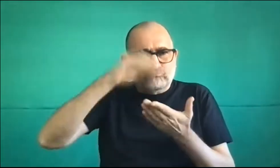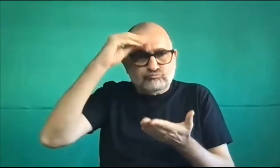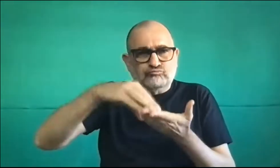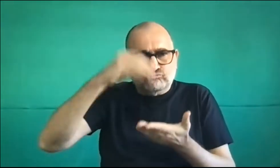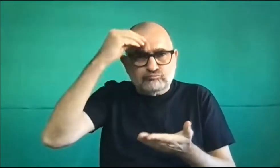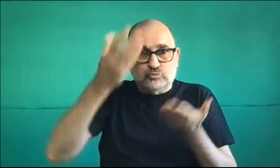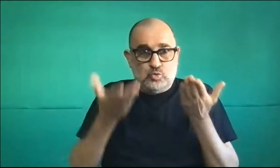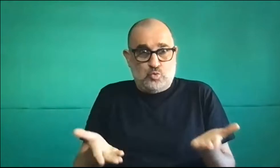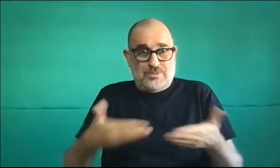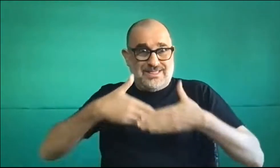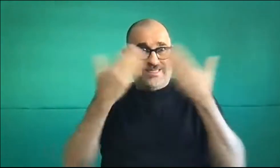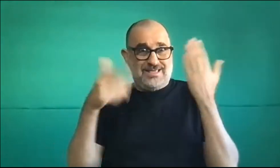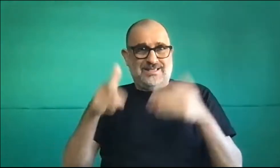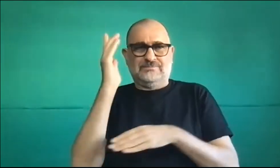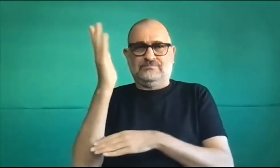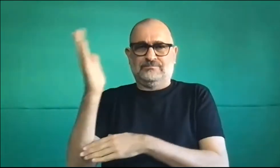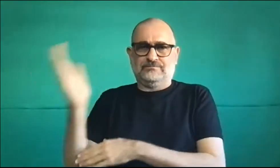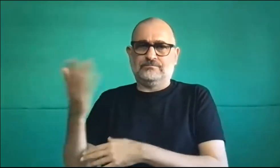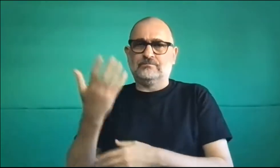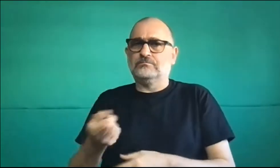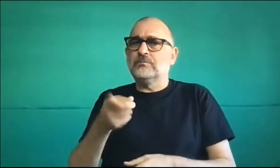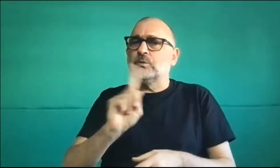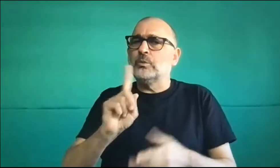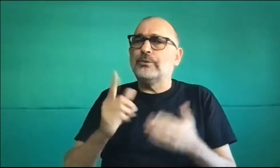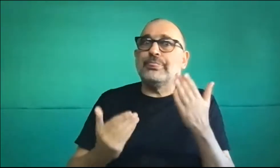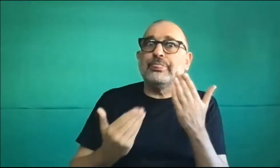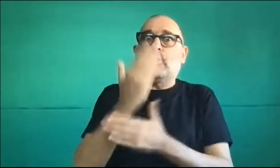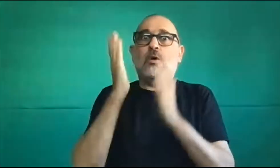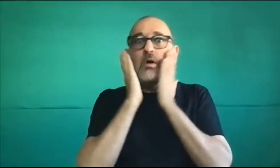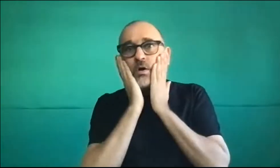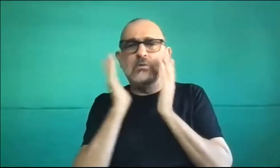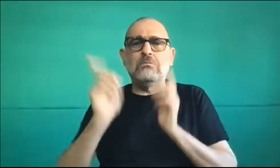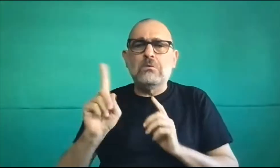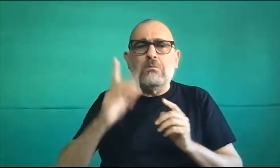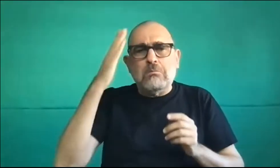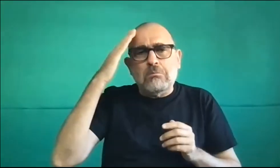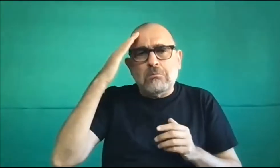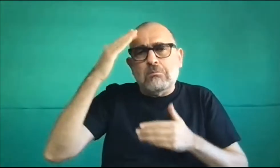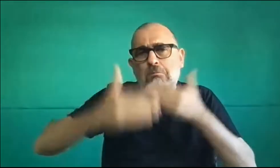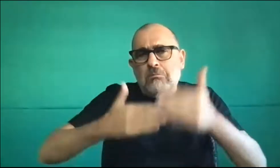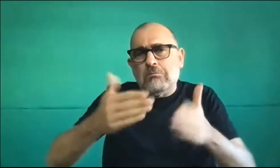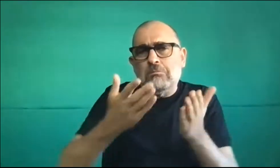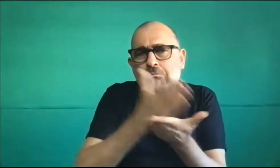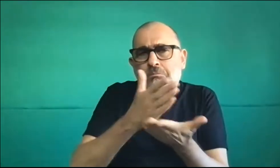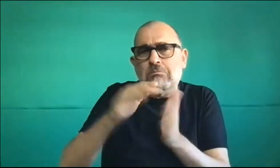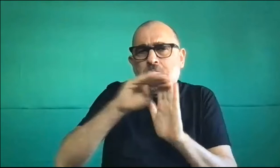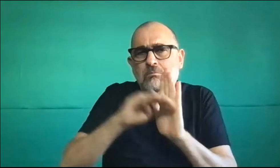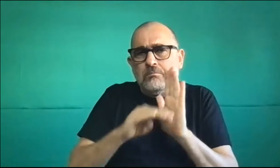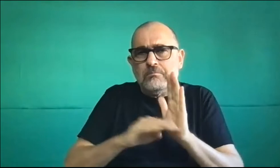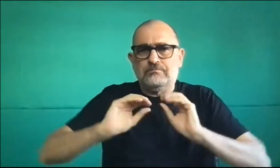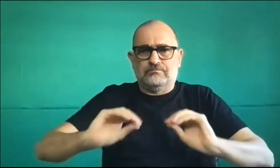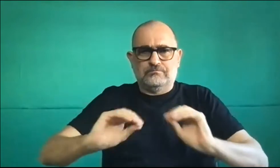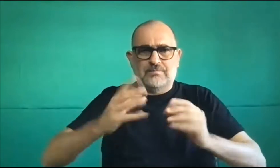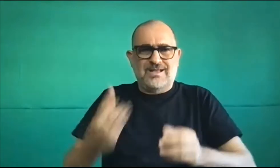very relevant even before the pandemics, because there was previous work that was done even before the arrival of